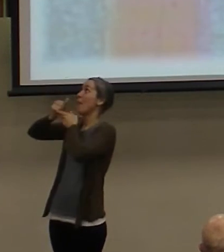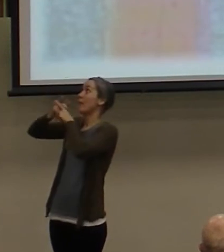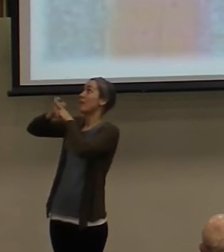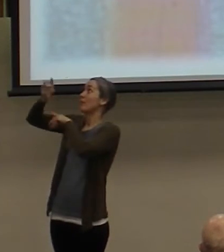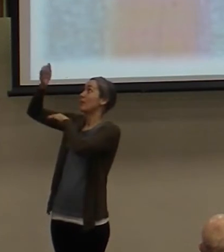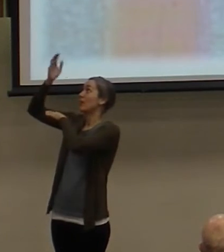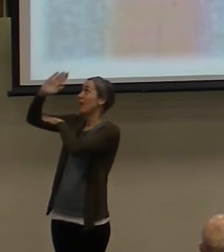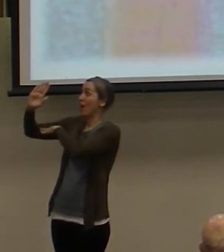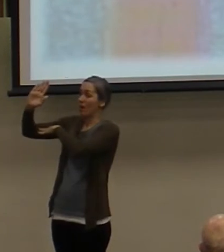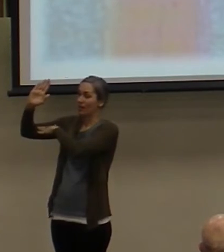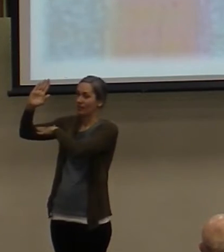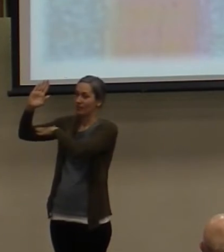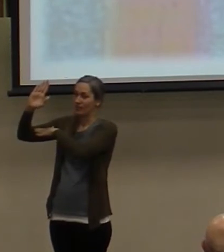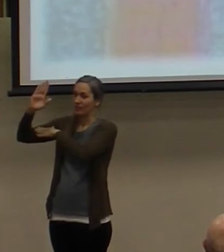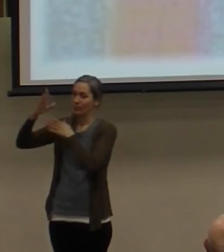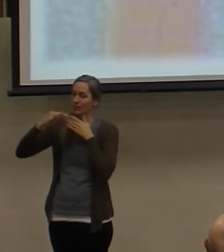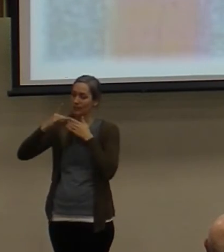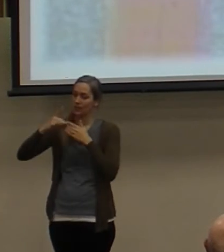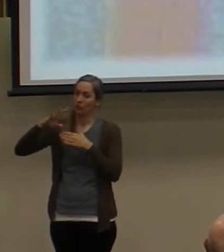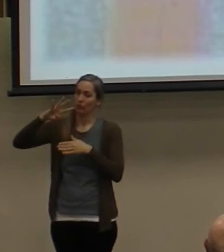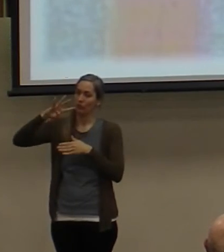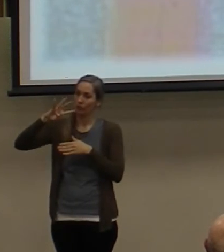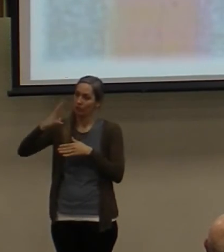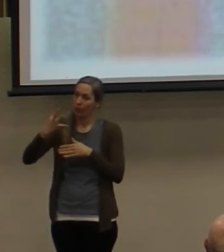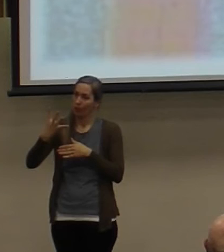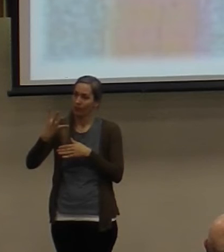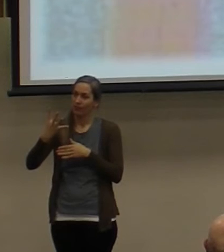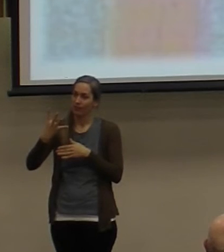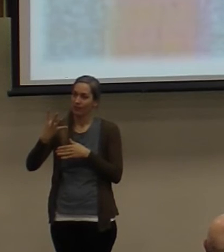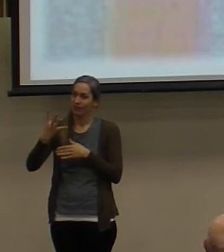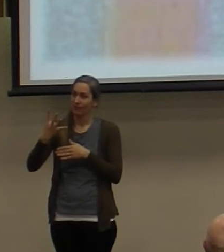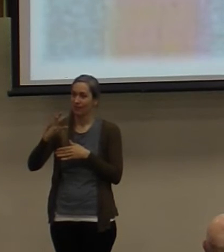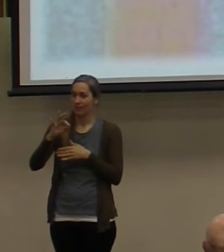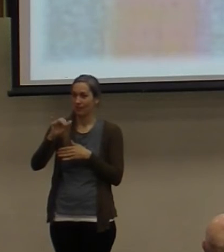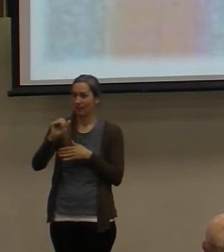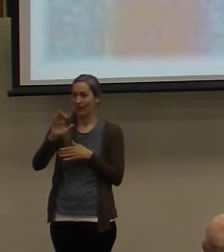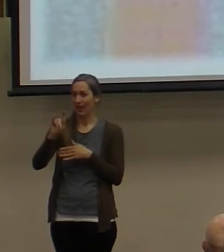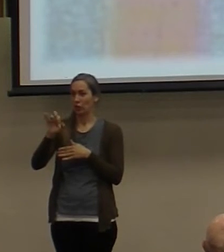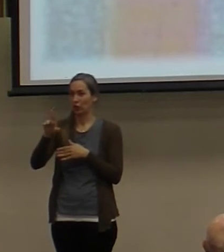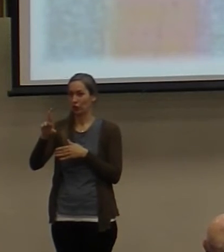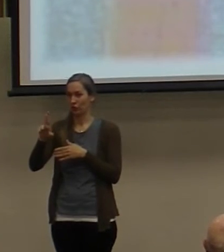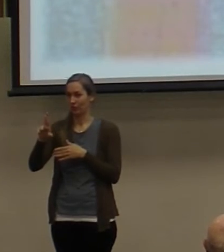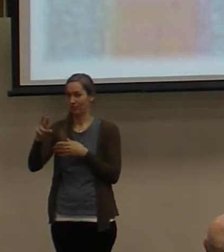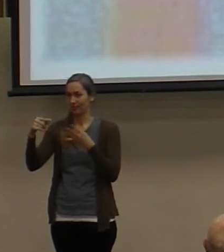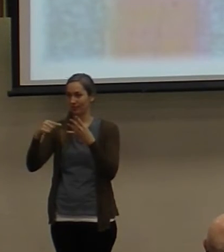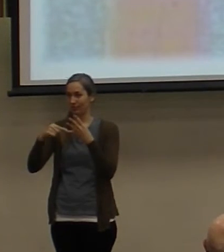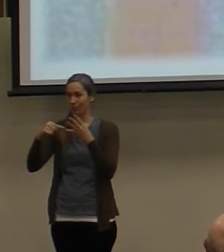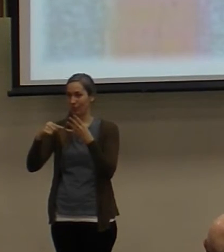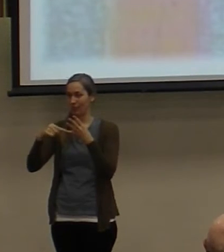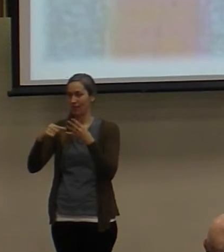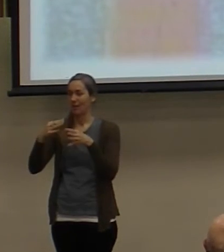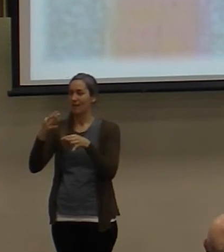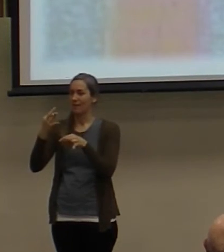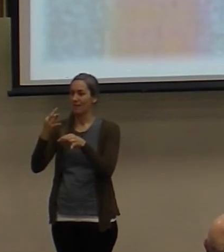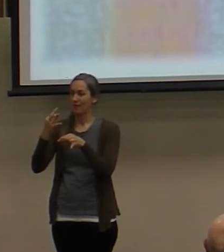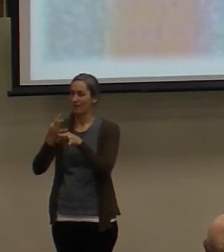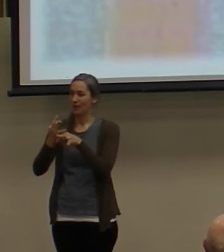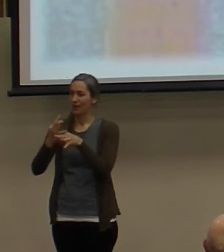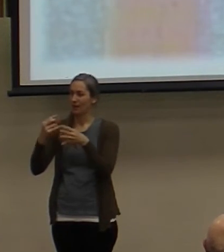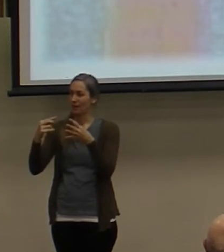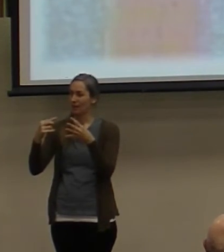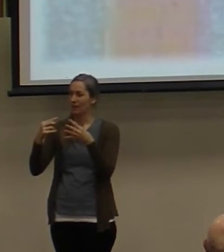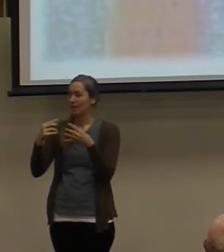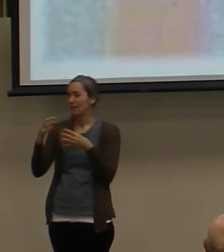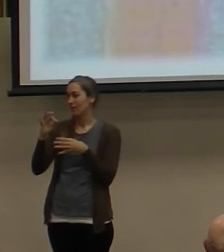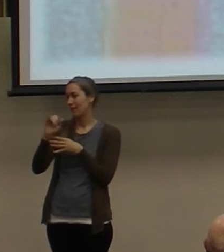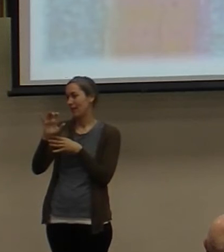Which leads to the fourth factor, the last reason this morning we'll talk about, and that is the faith factor. Marriage